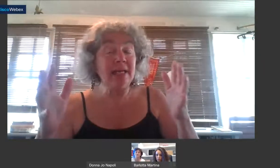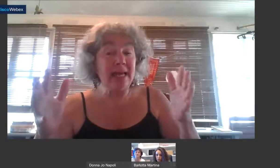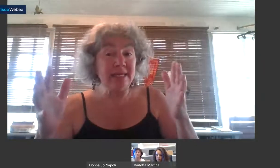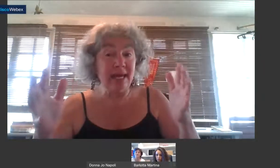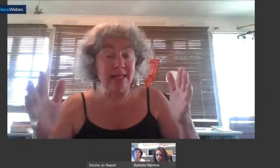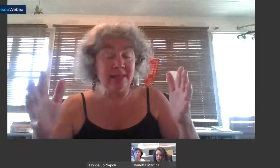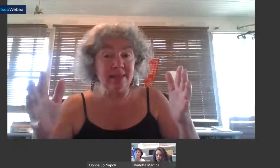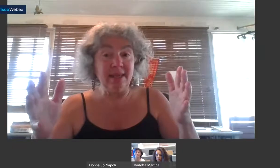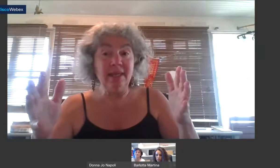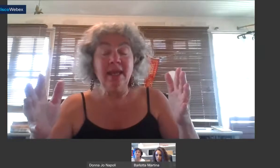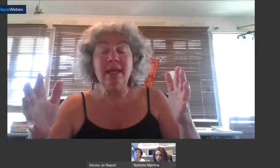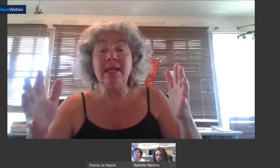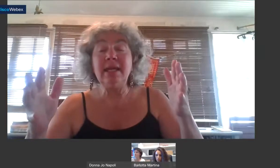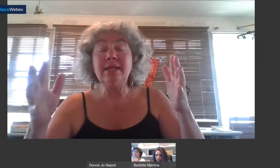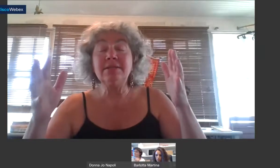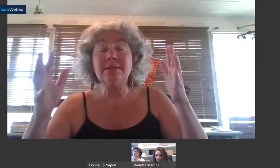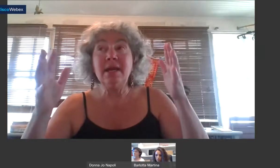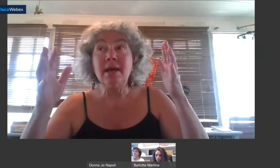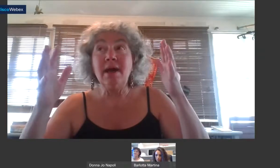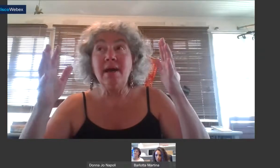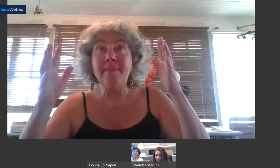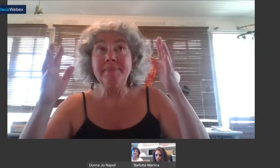an iconic thing. It is